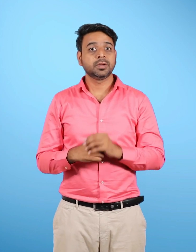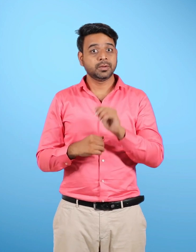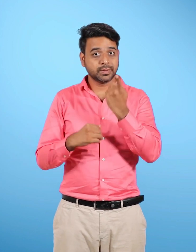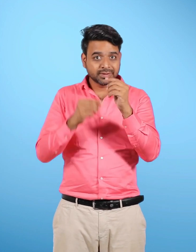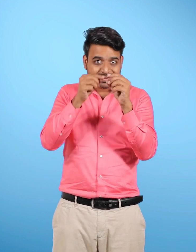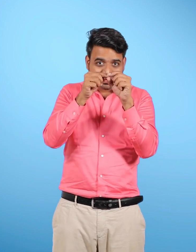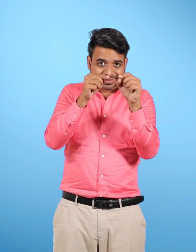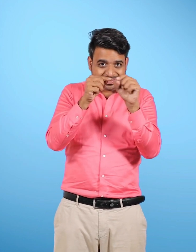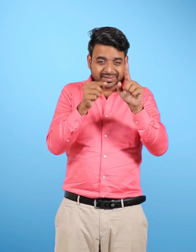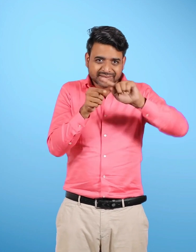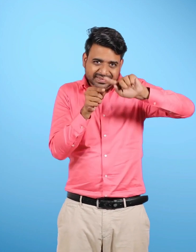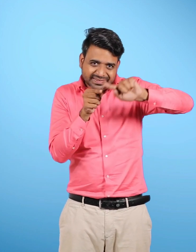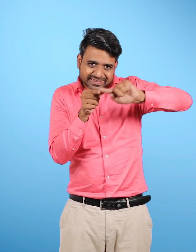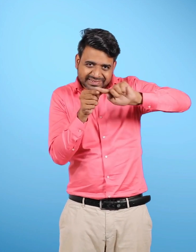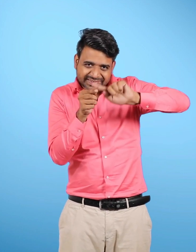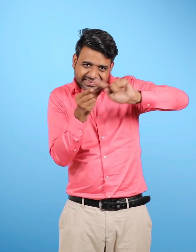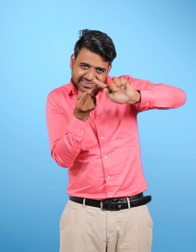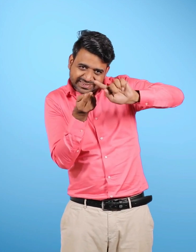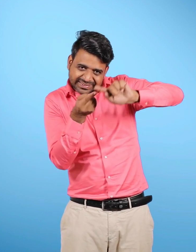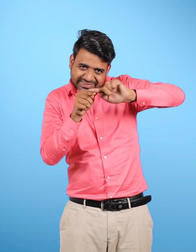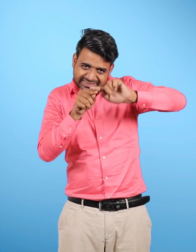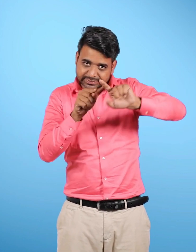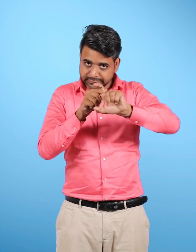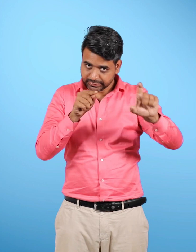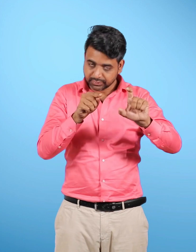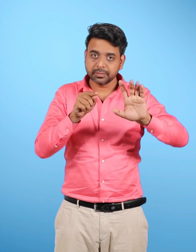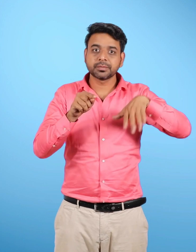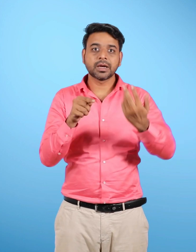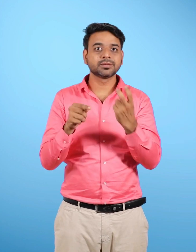This would expose the metal wires at the ends of each length.